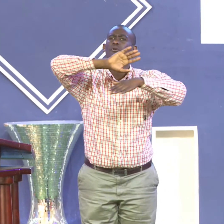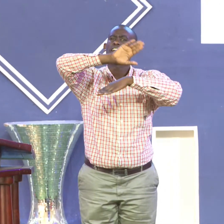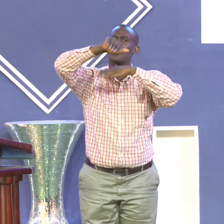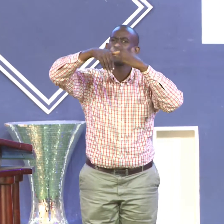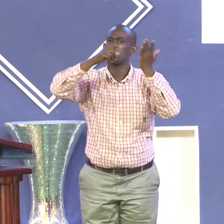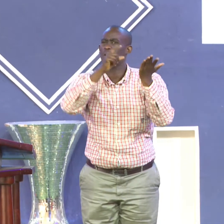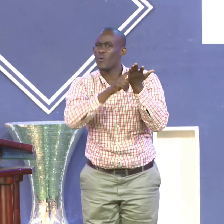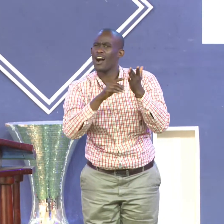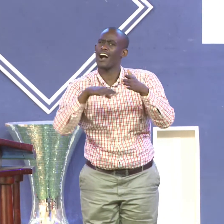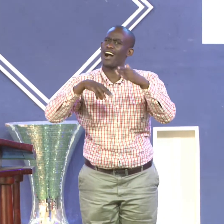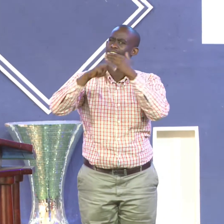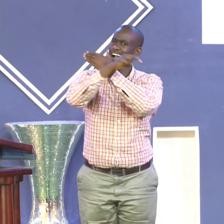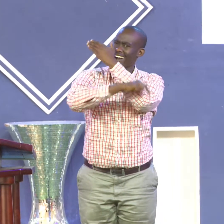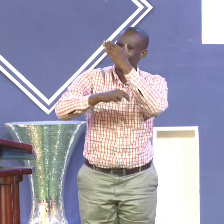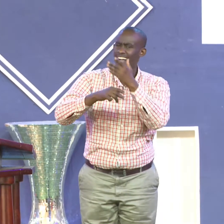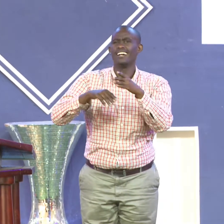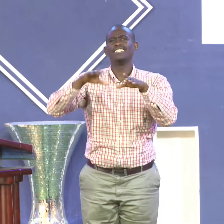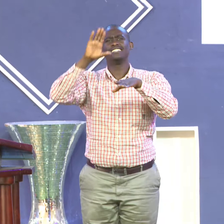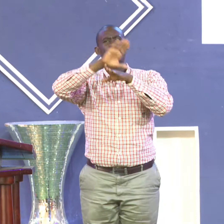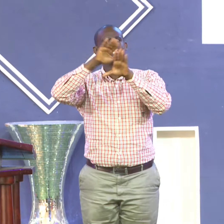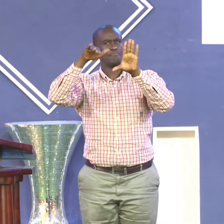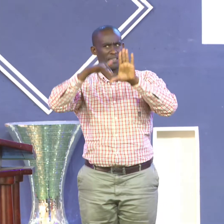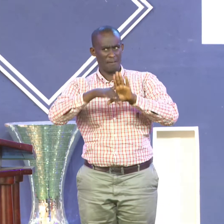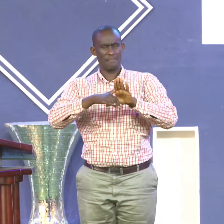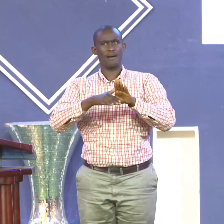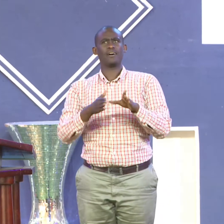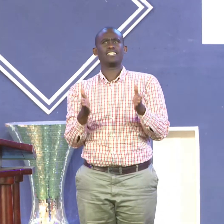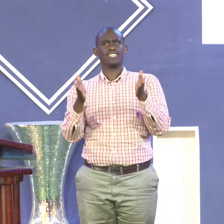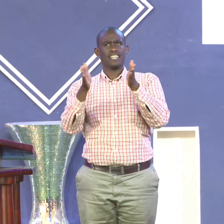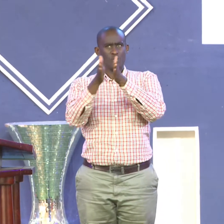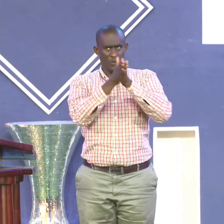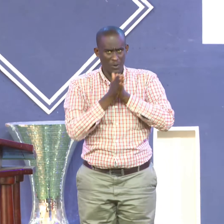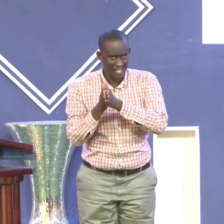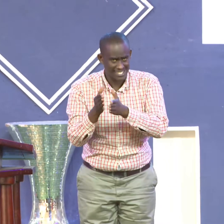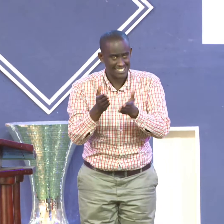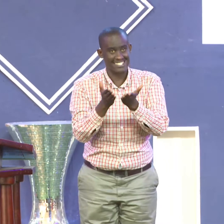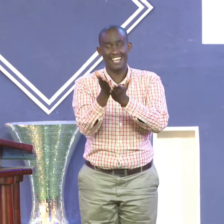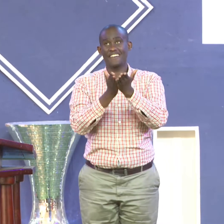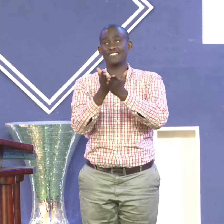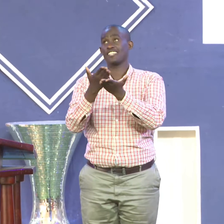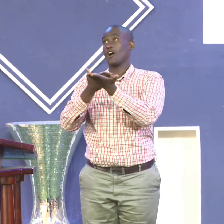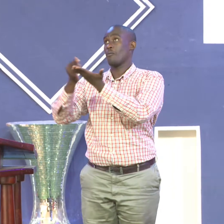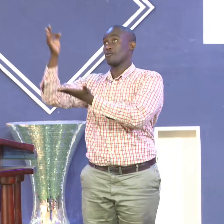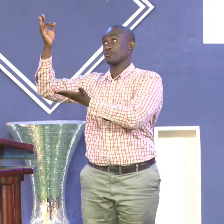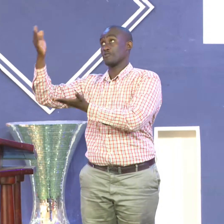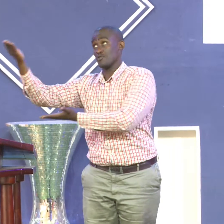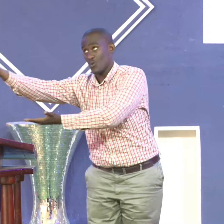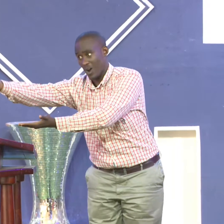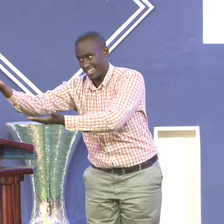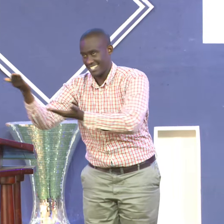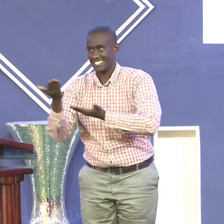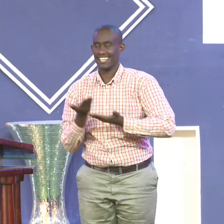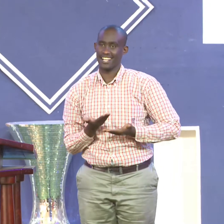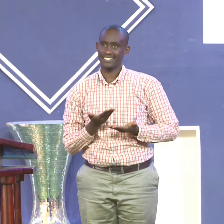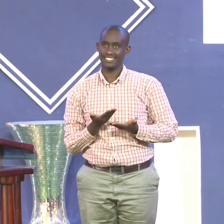the nation. Whoever is in this service. And your name be glorified. Holy Spirit,